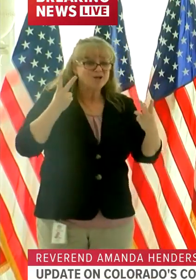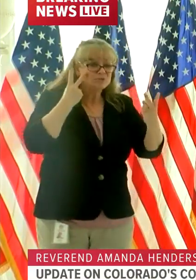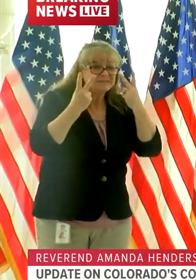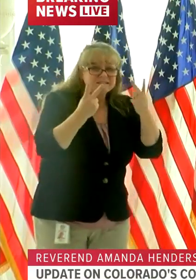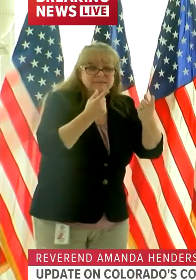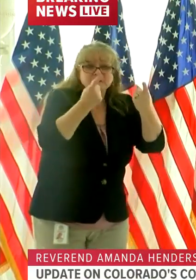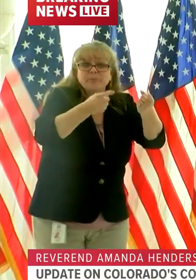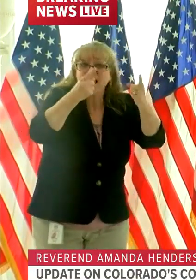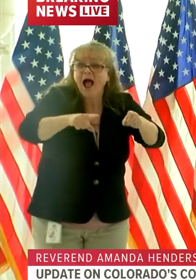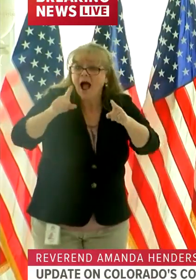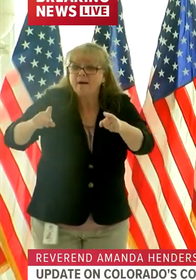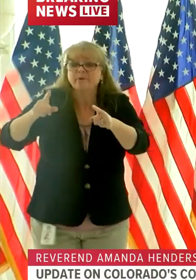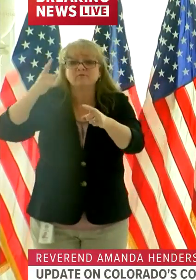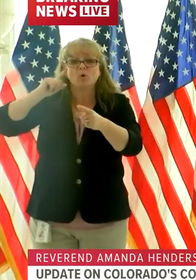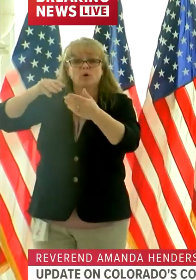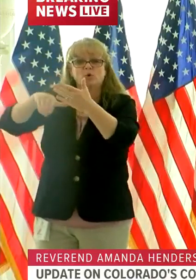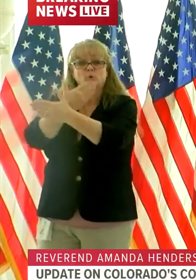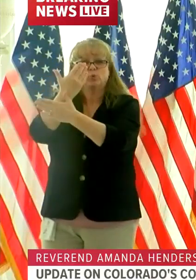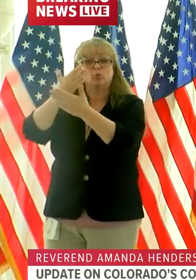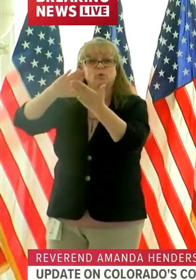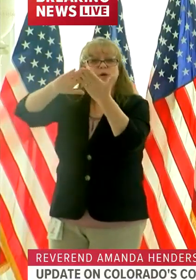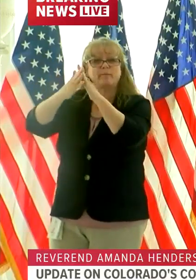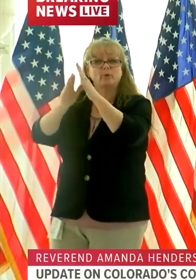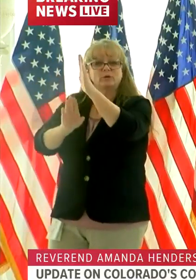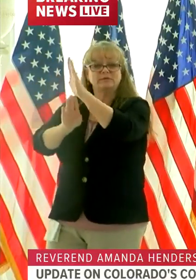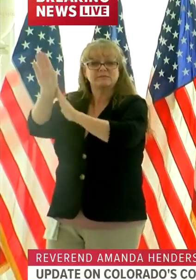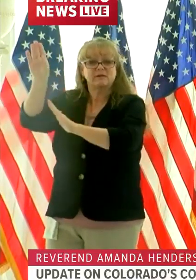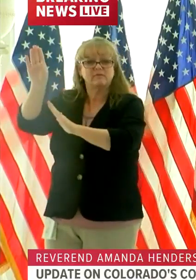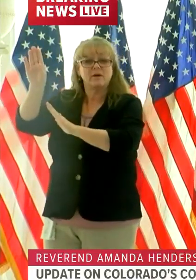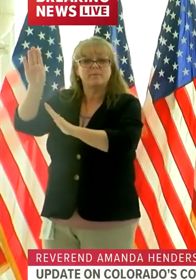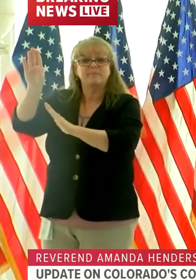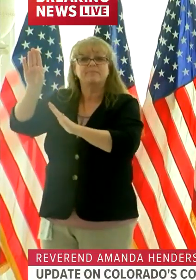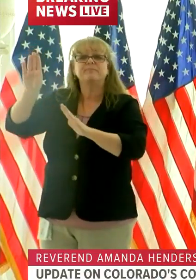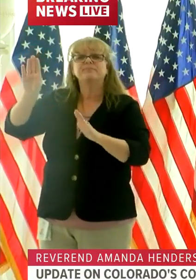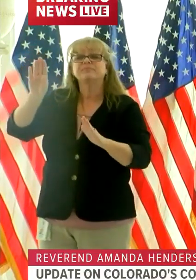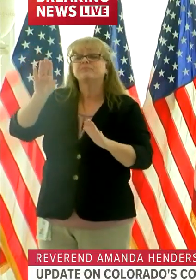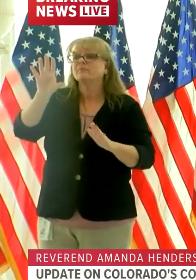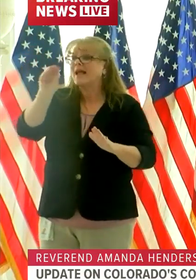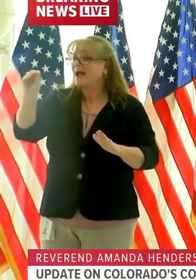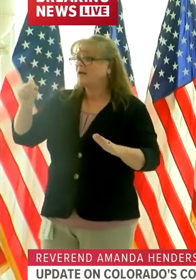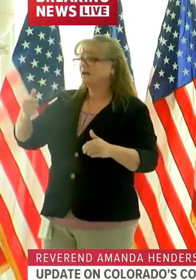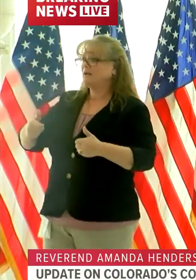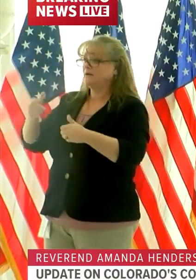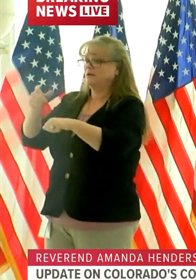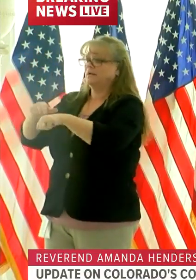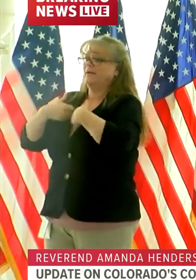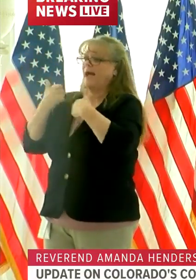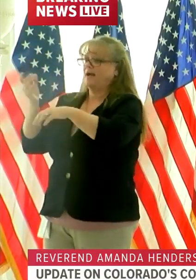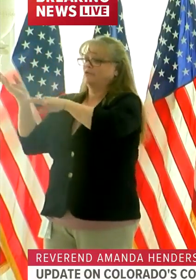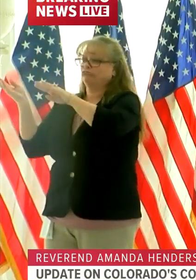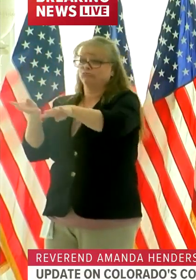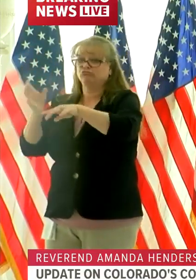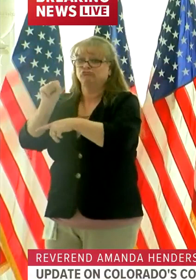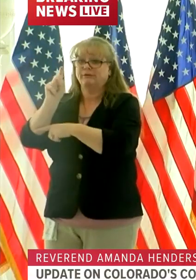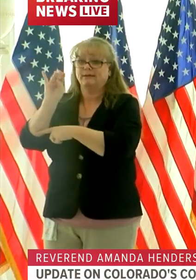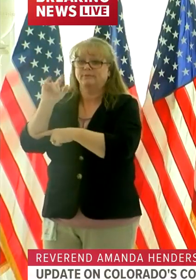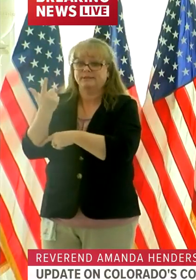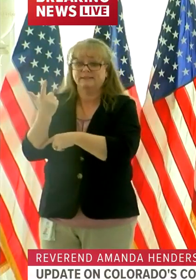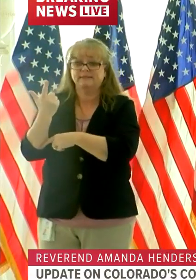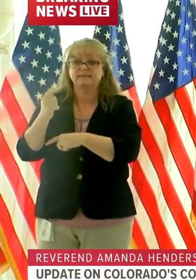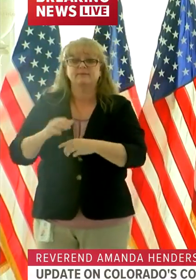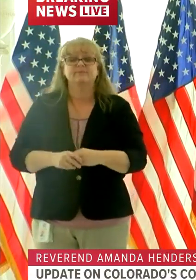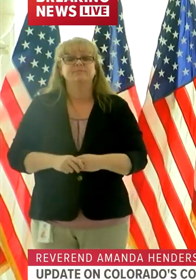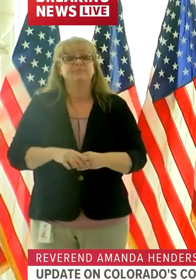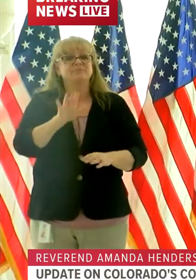ways, like broadcasting worship services online. Even the Red Rock service that's normally held at